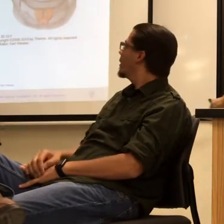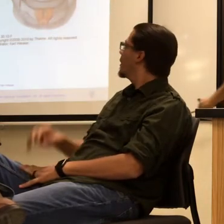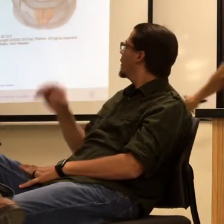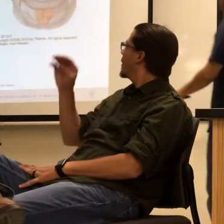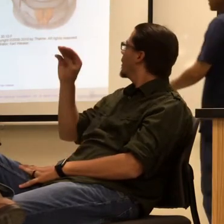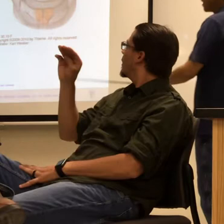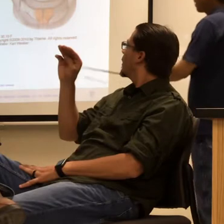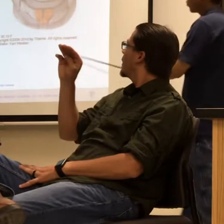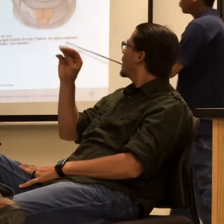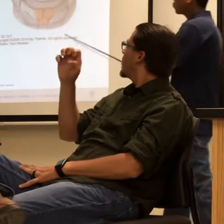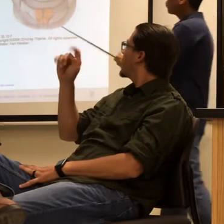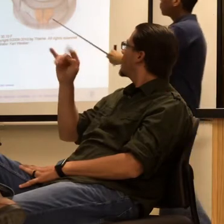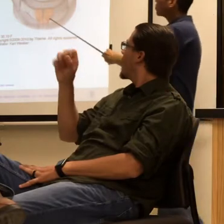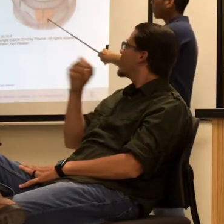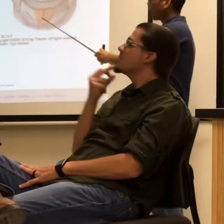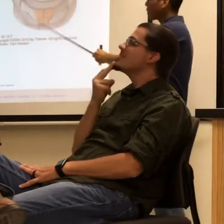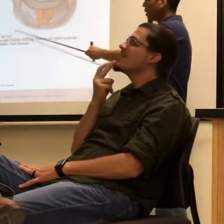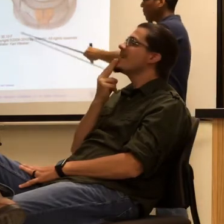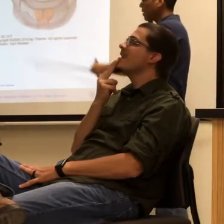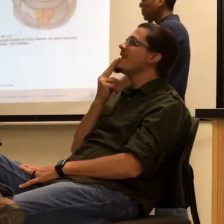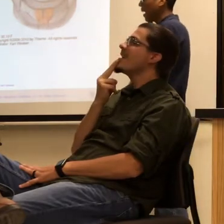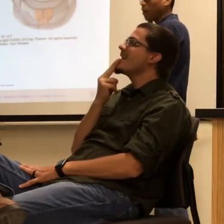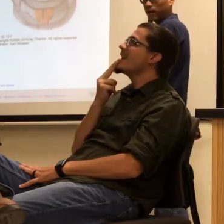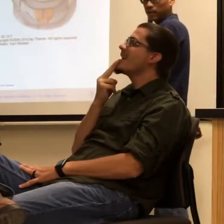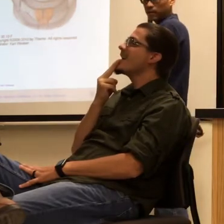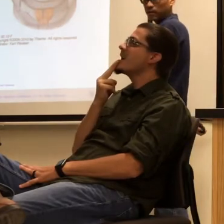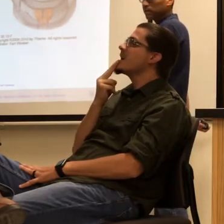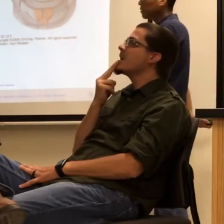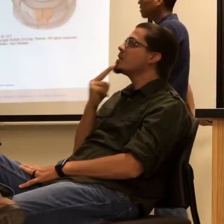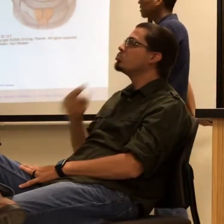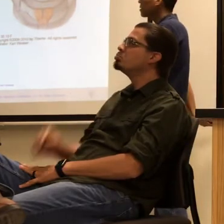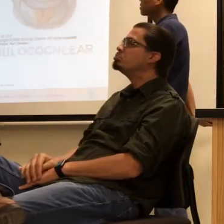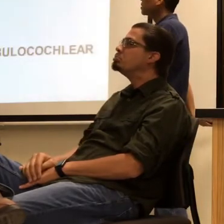Mentalis elevates and protrudes the lower lip, as in pouting.